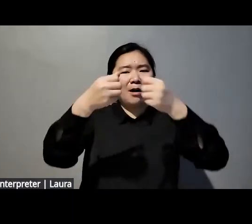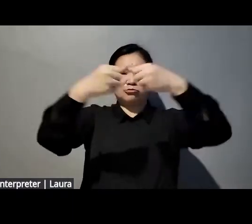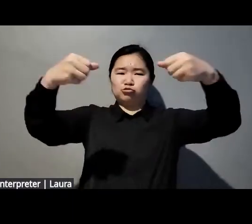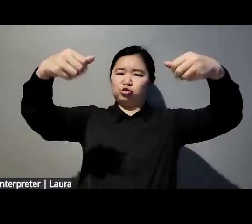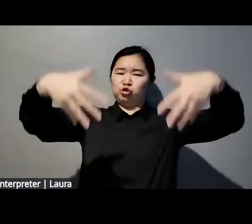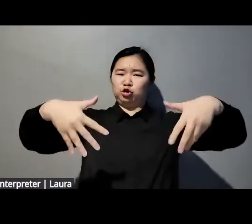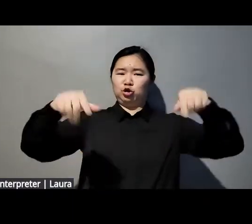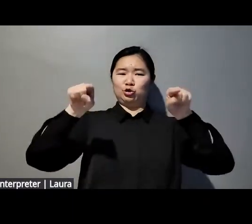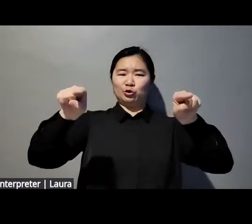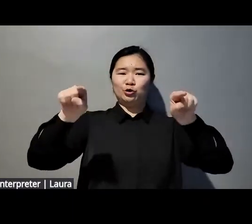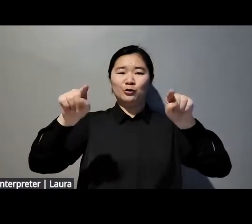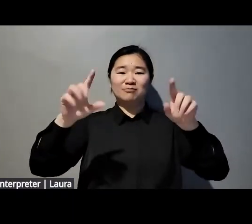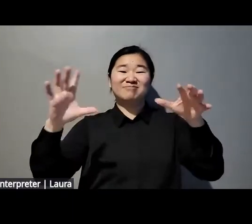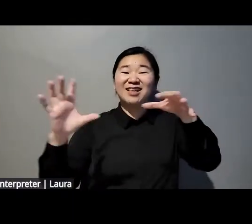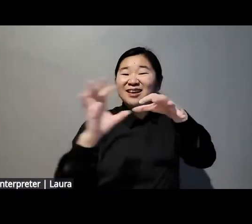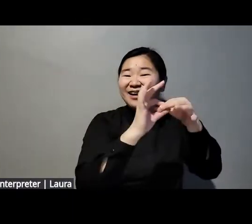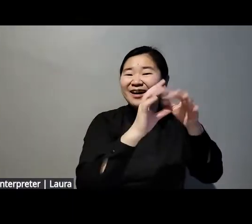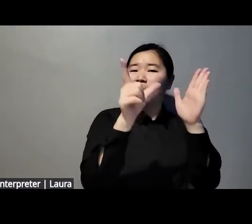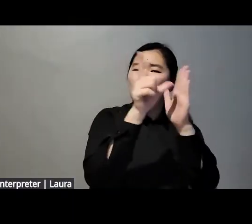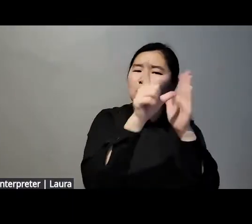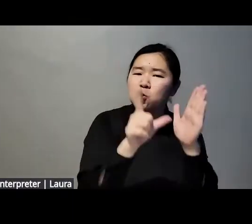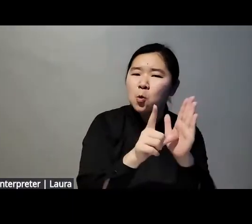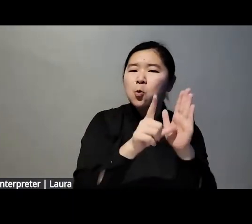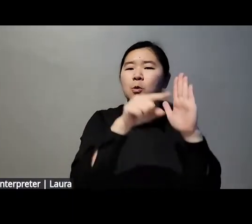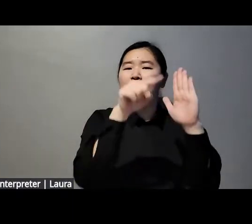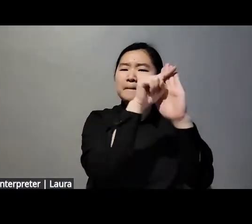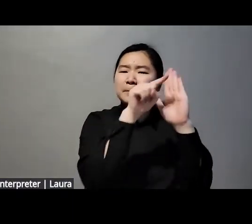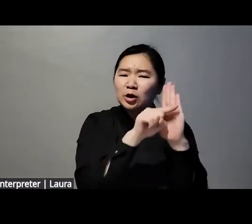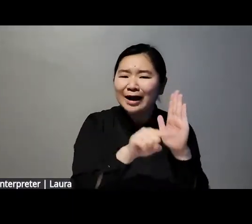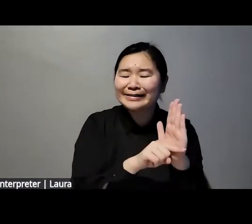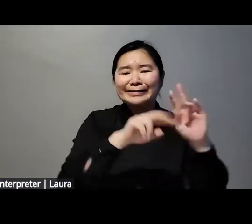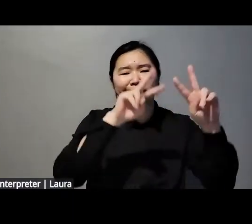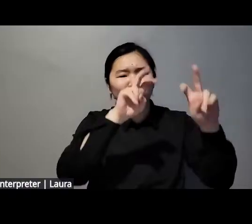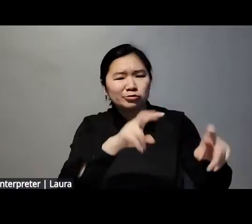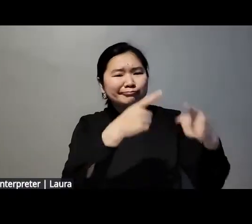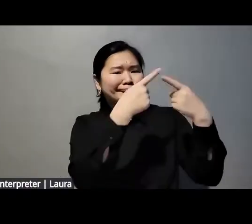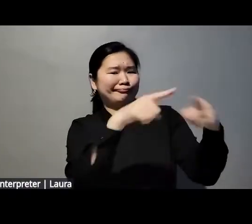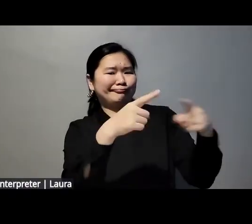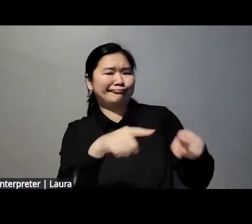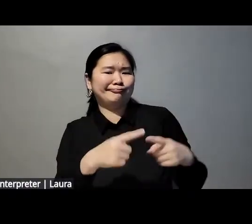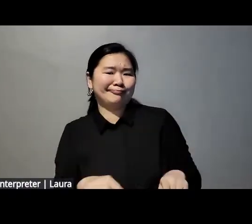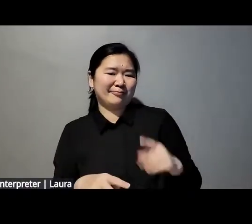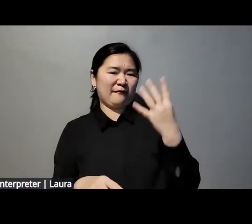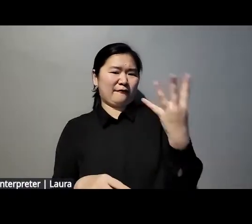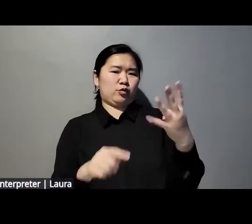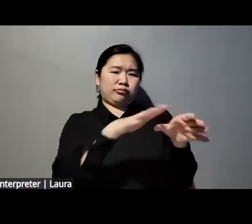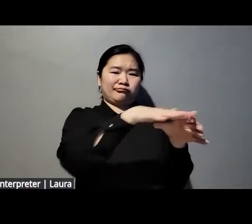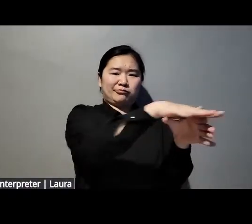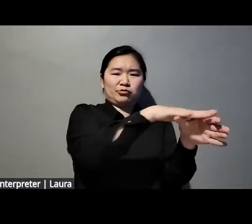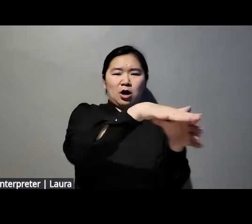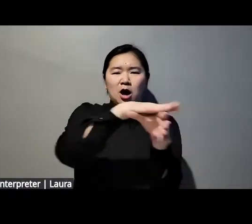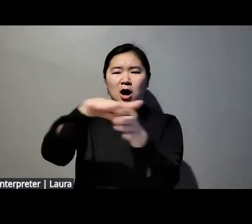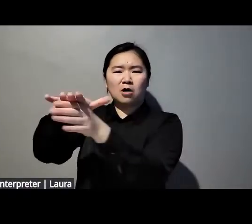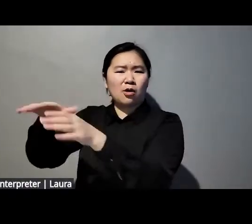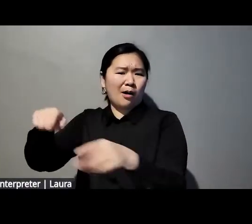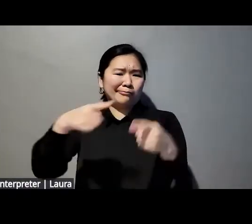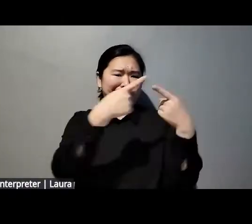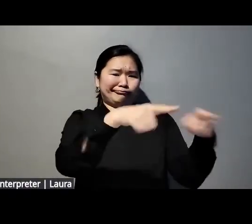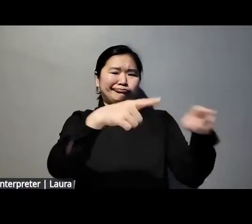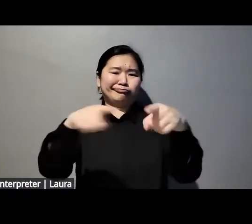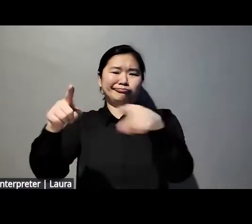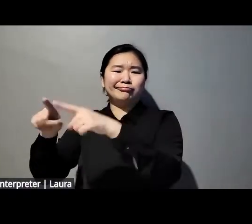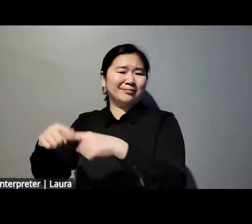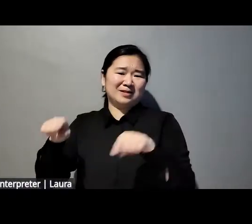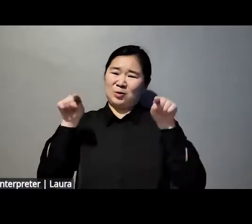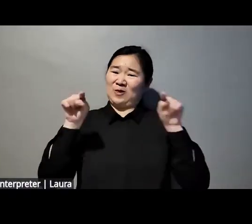worked on in any inclusive program as well, and any development program. First, we have the intentional plan for